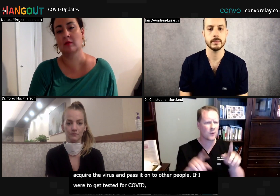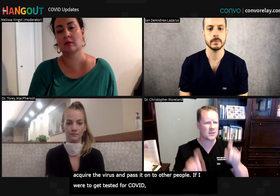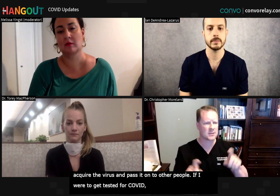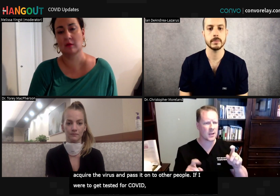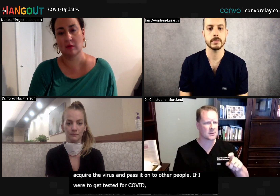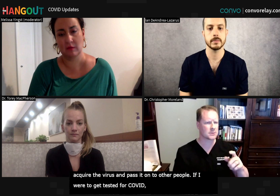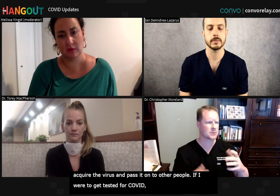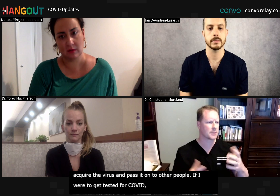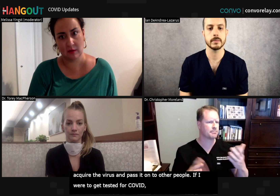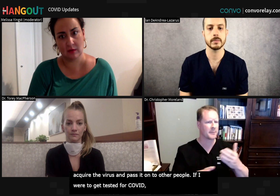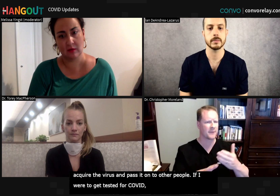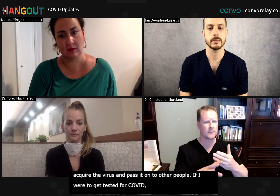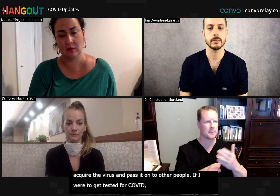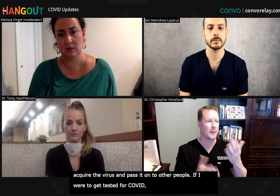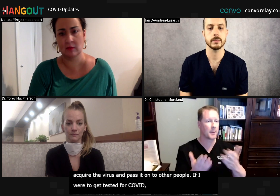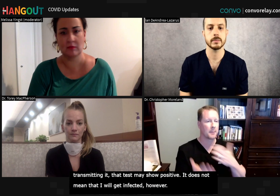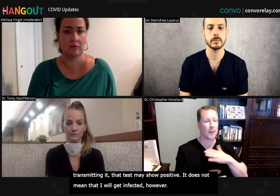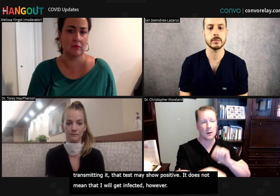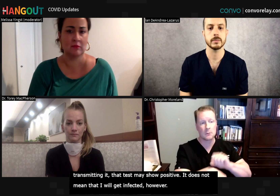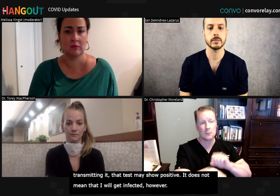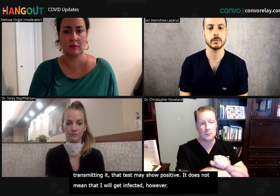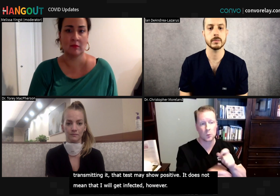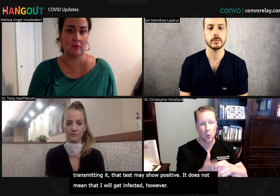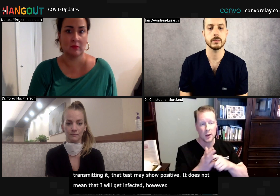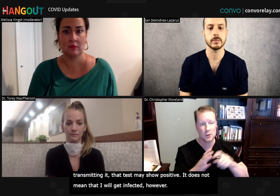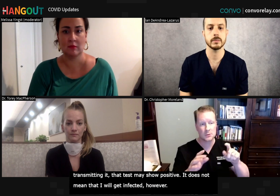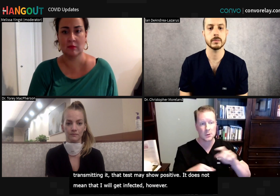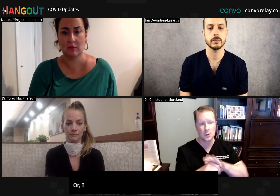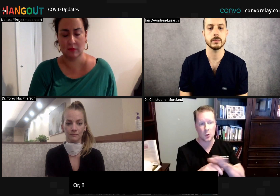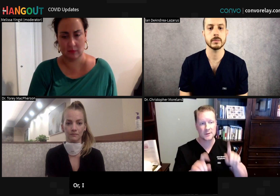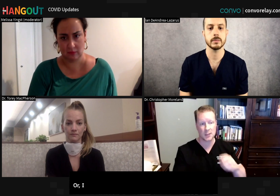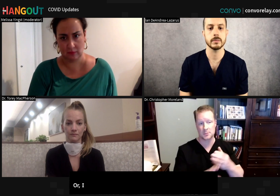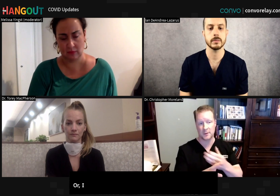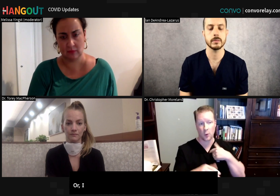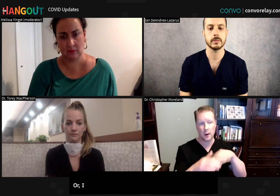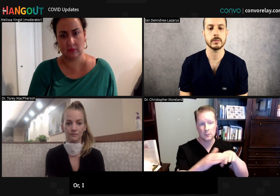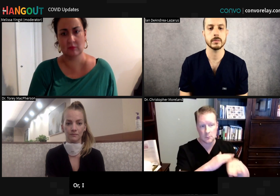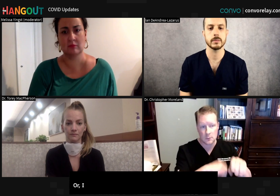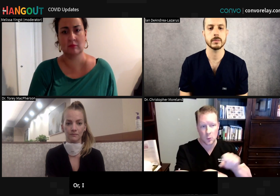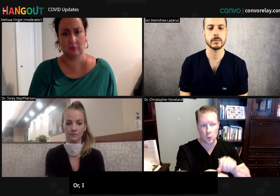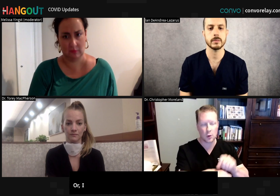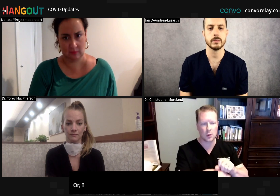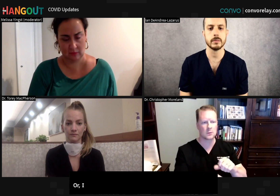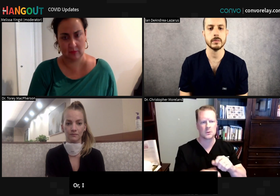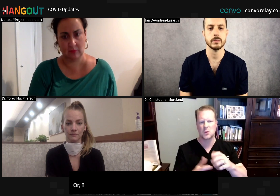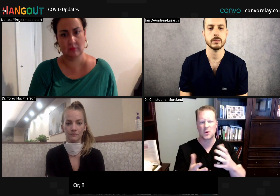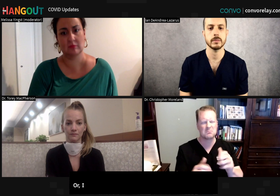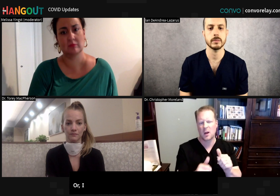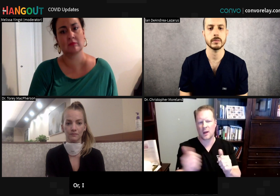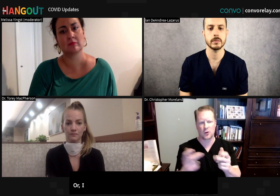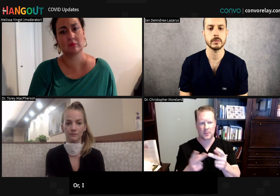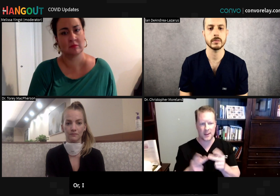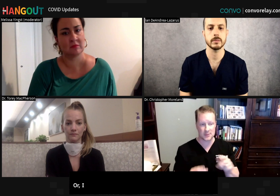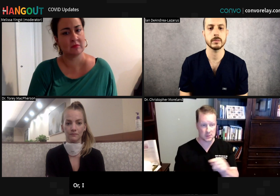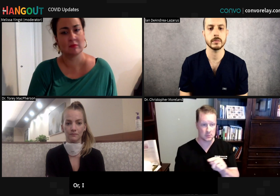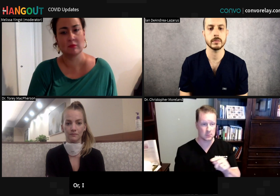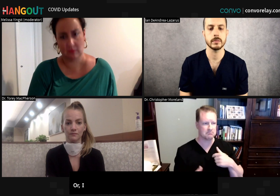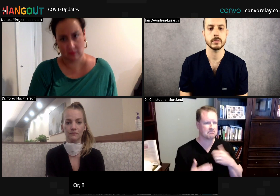Or maybe I get a COVID test, maybe my work requires a COVID test before I go into work or to